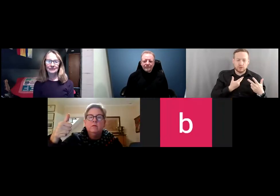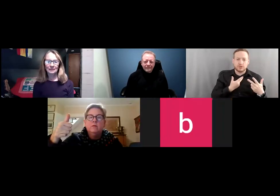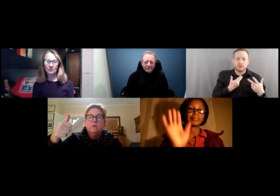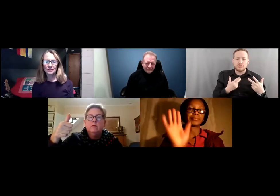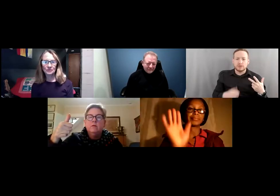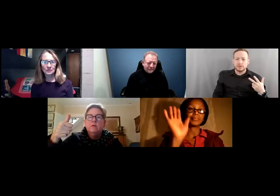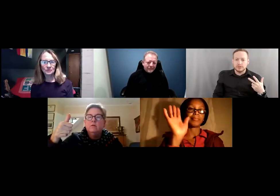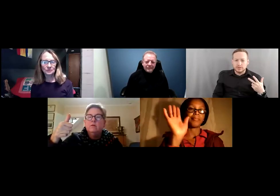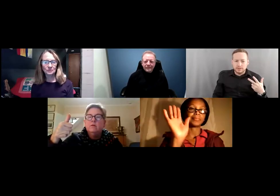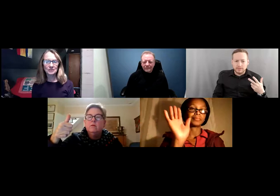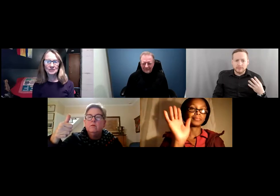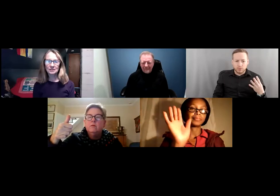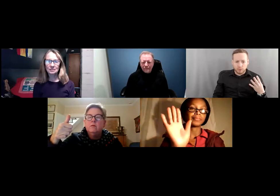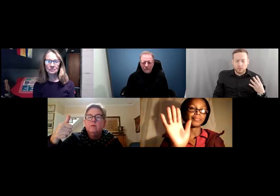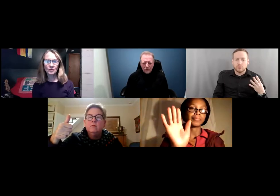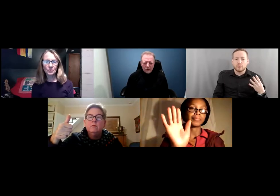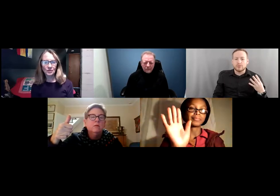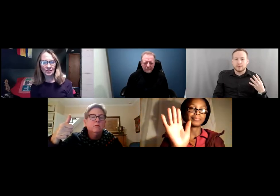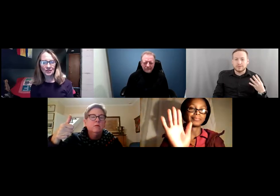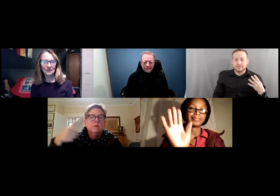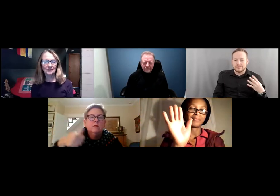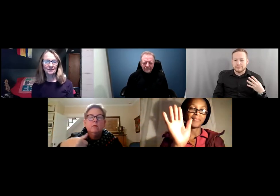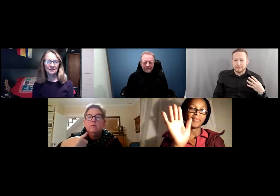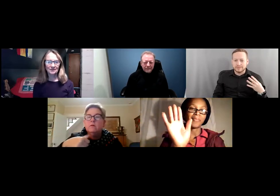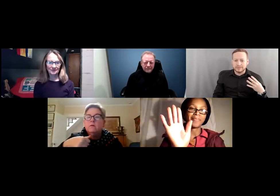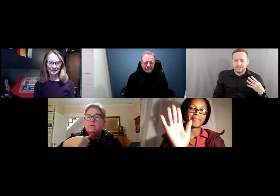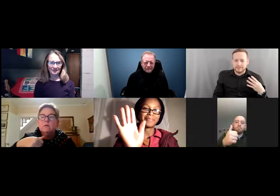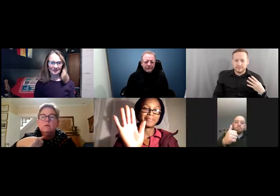We have 1, 2, 3, 4,